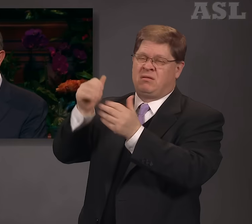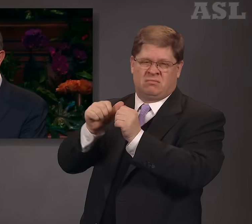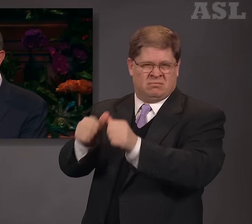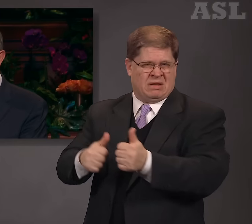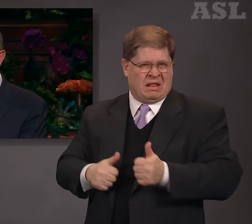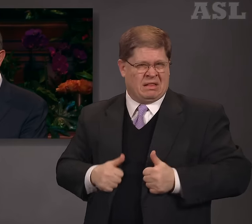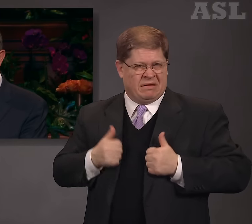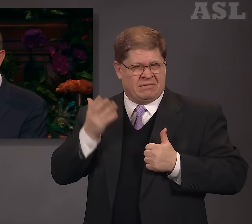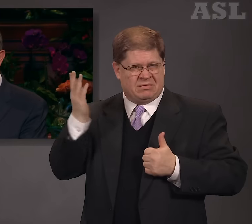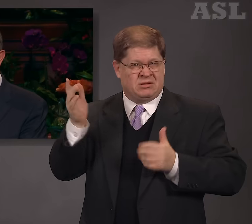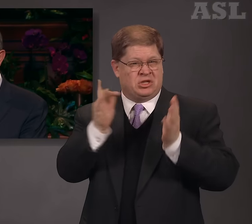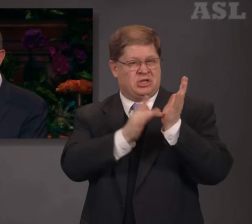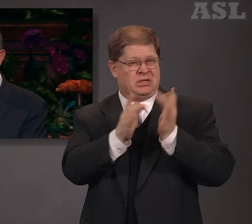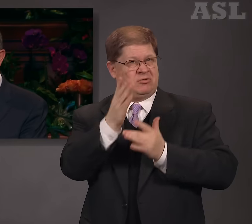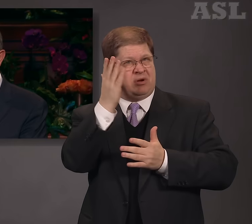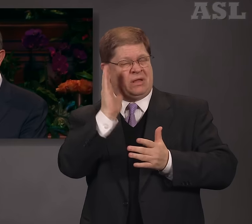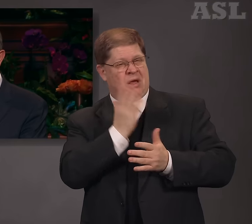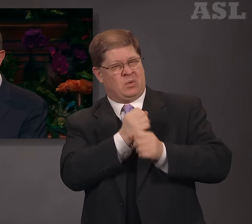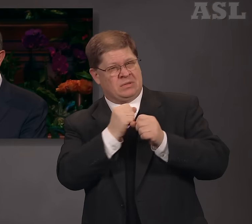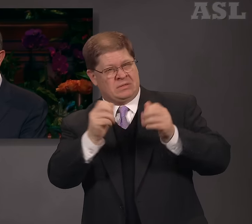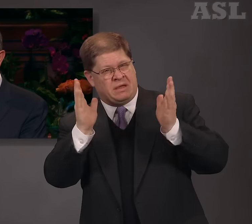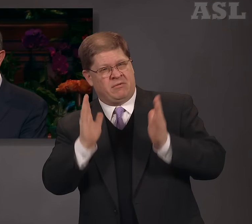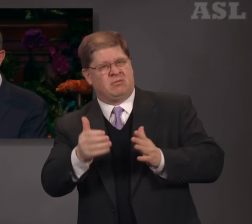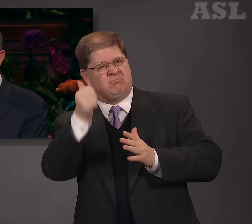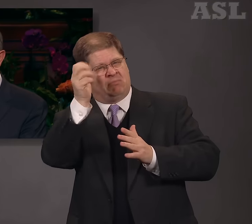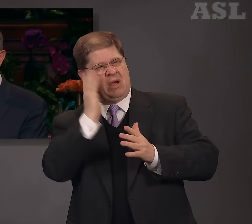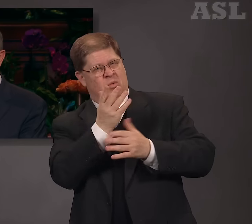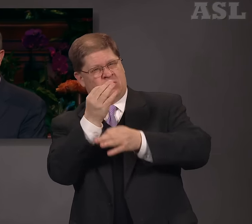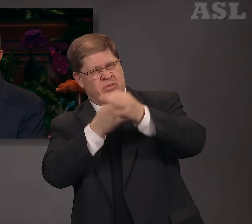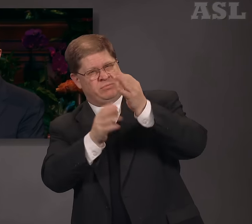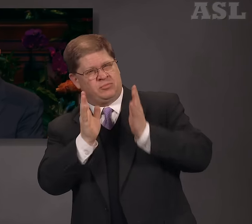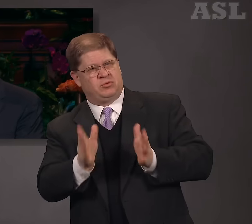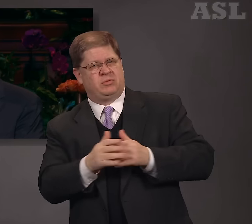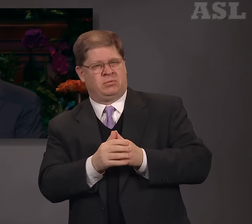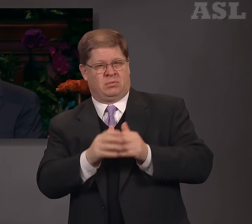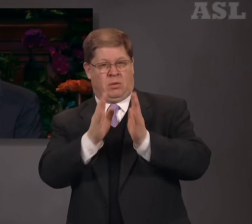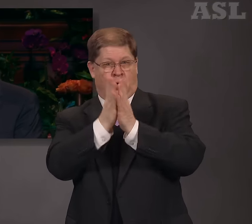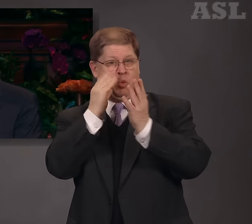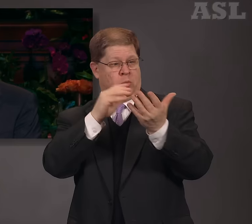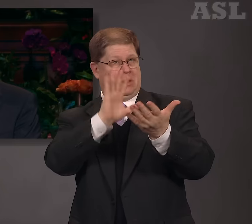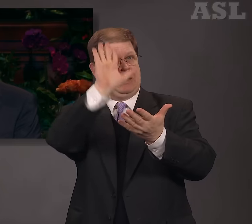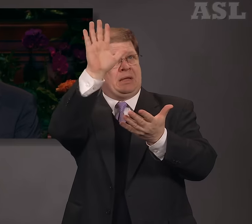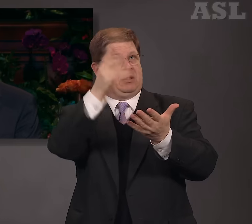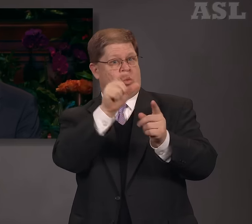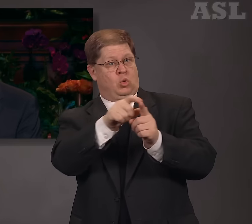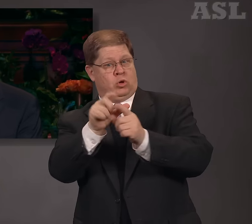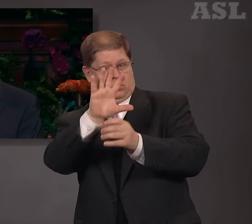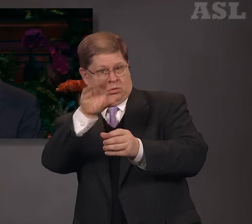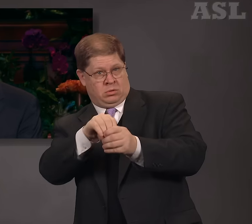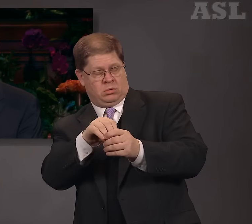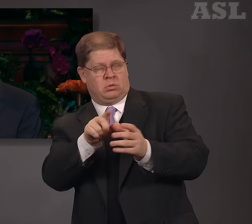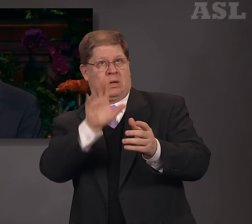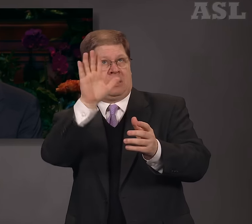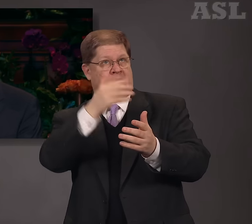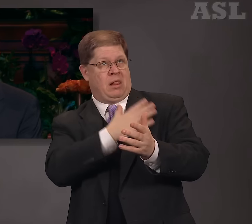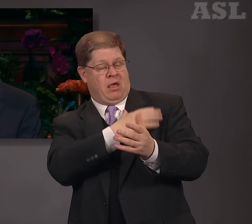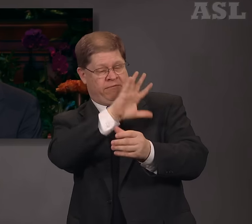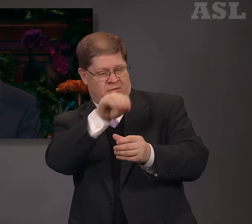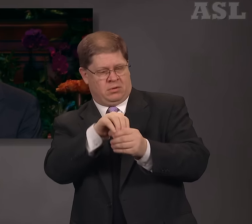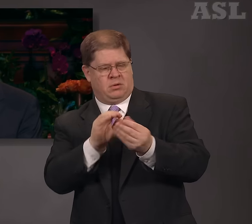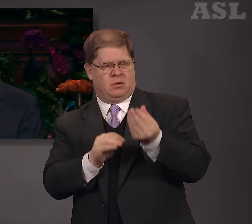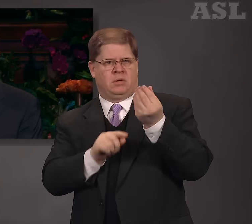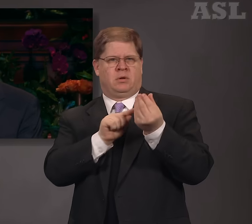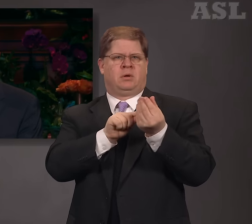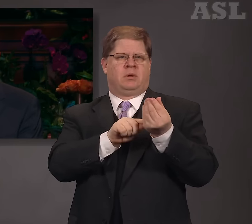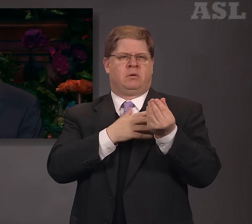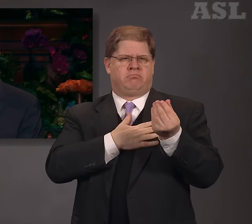lives. Jesus Christ is our Savior and Redeemer. The Book of Mormon contains His words and conveys His